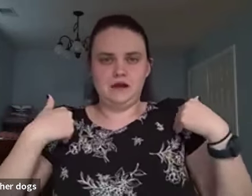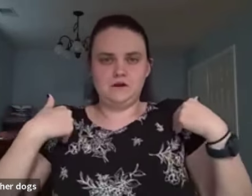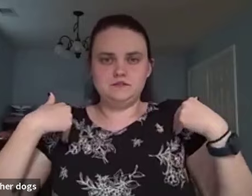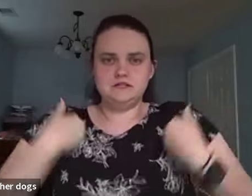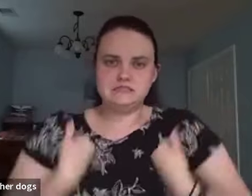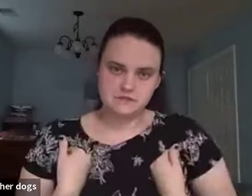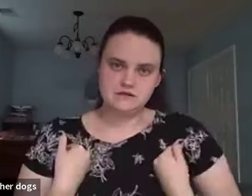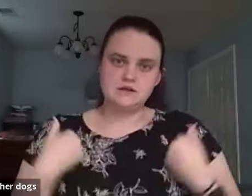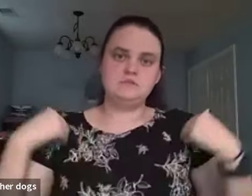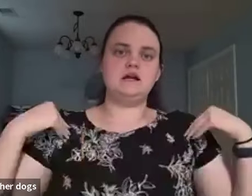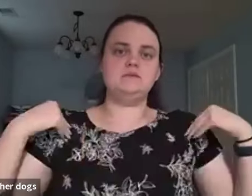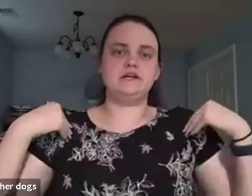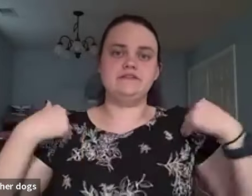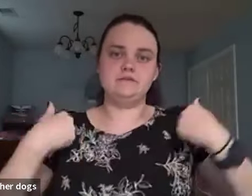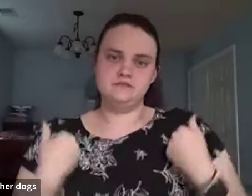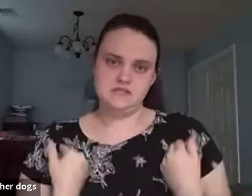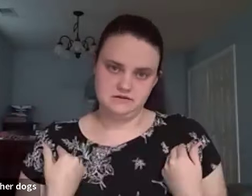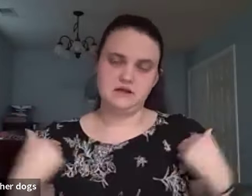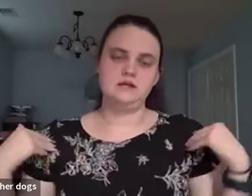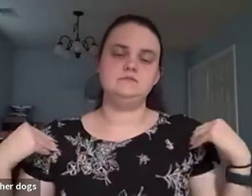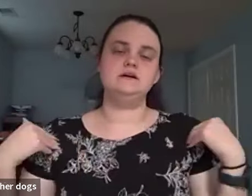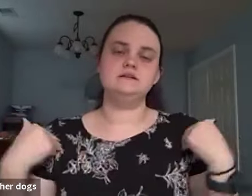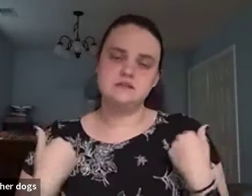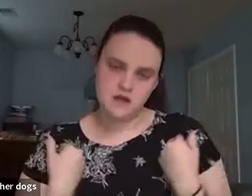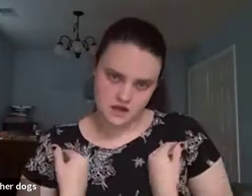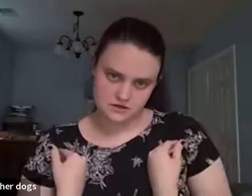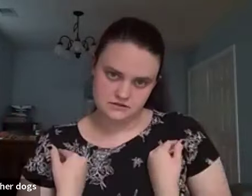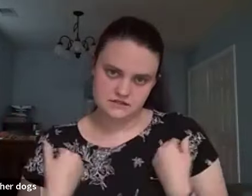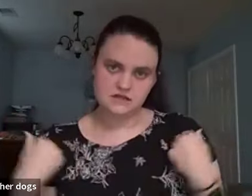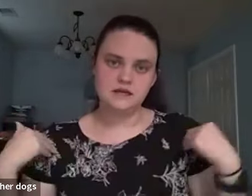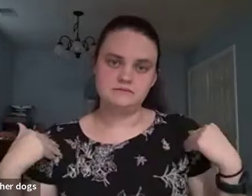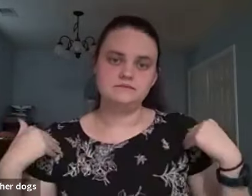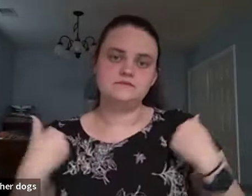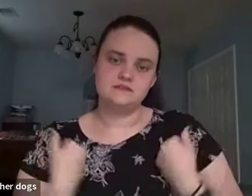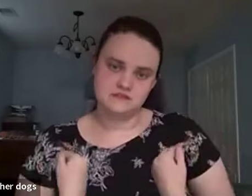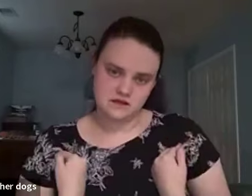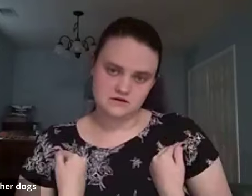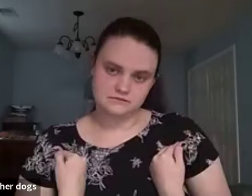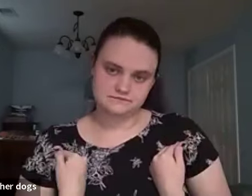higher up so you can see me, but I am bringing them down. Like I am tired today. Tired.